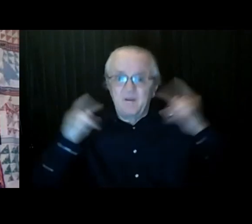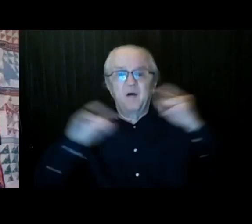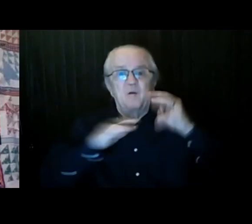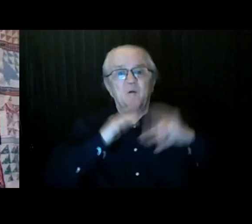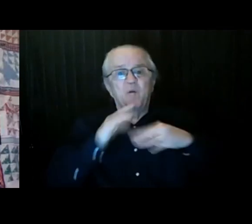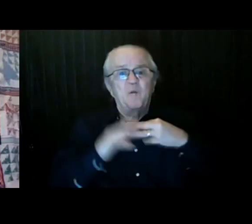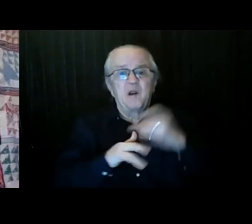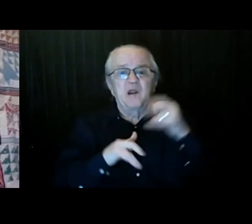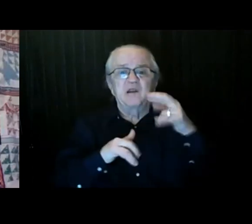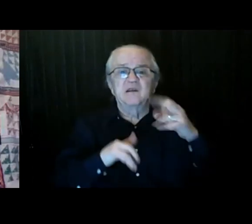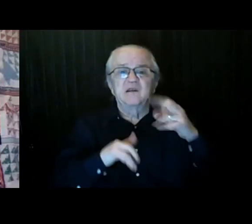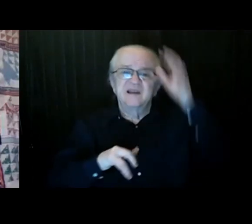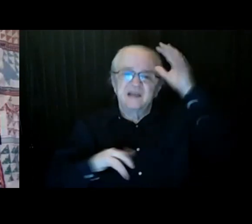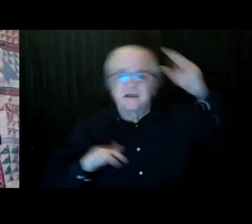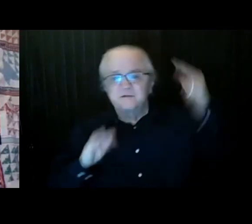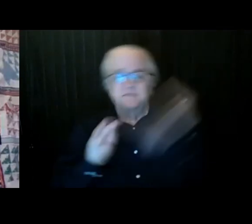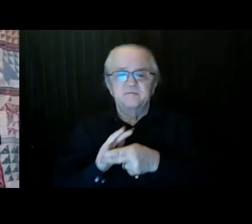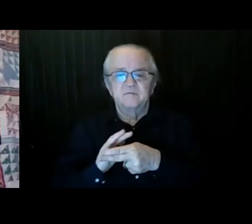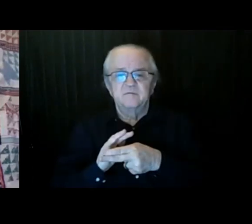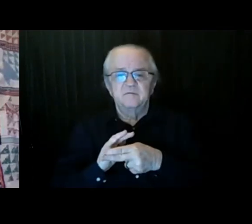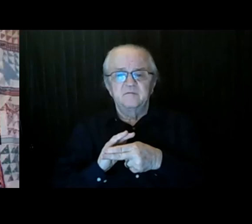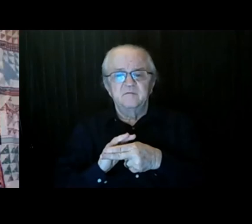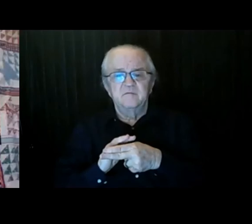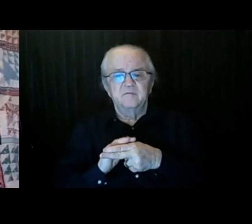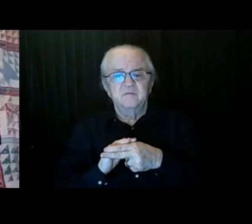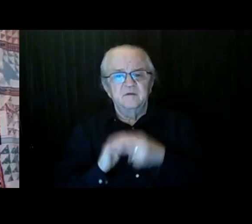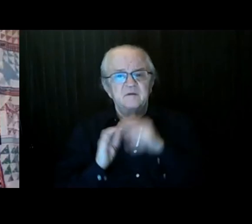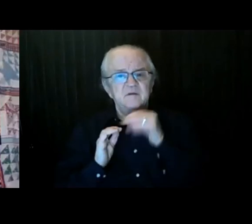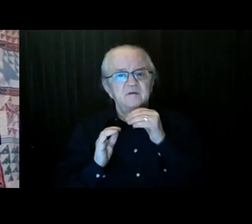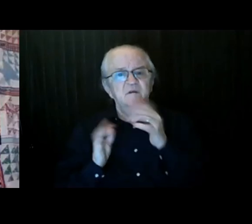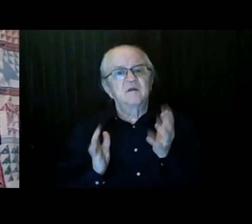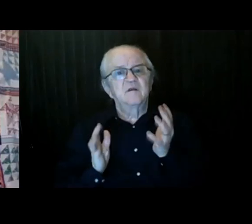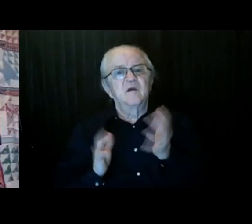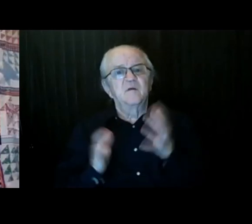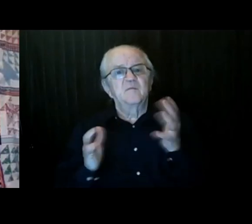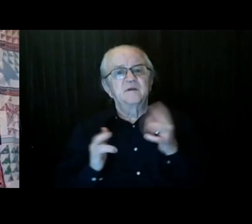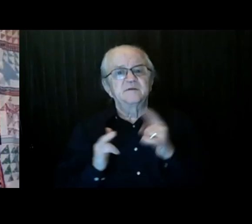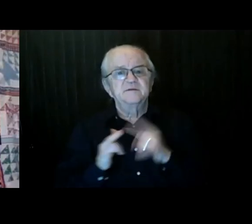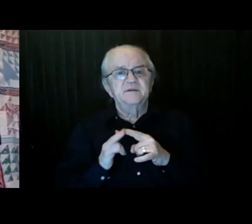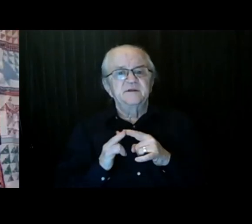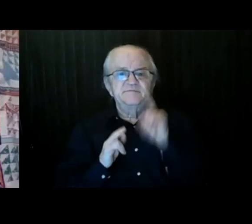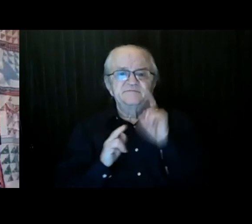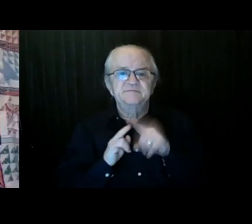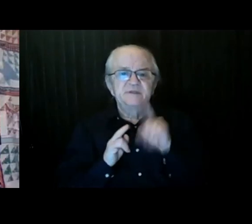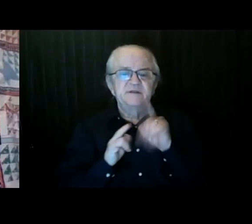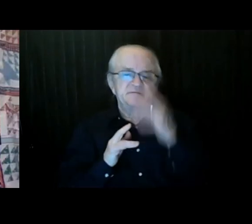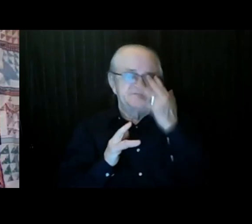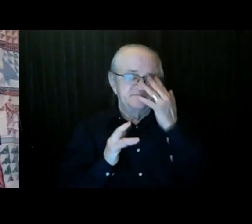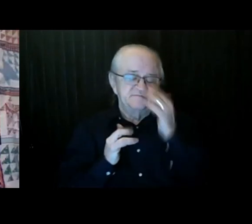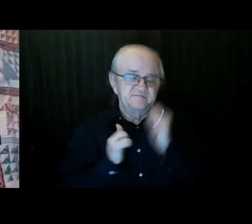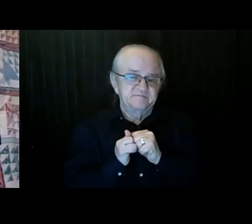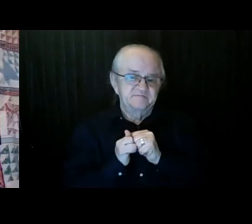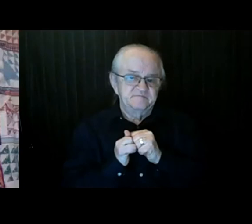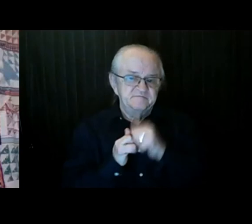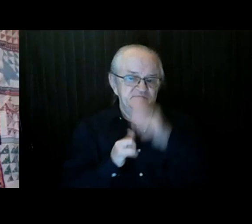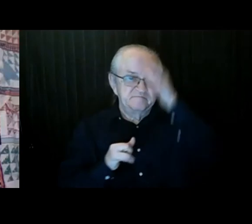me off. We really didn't talk about it much until the girls fell asleep in the back seat. And then Dad